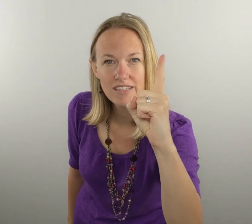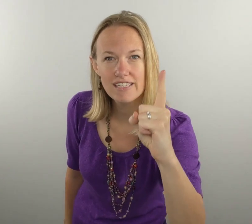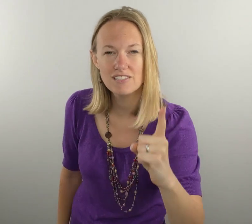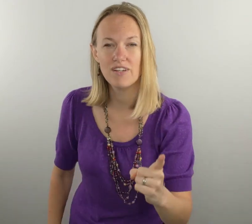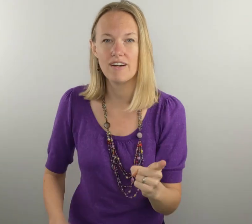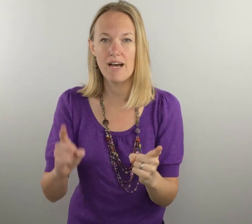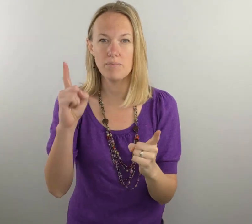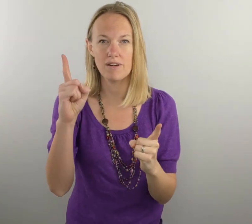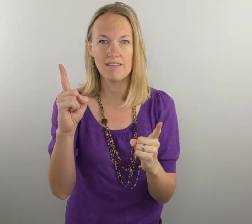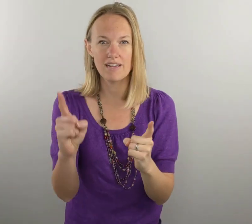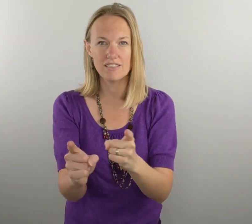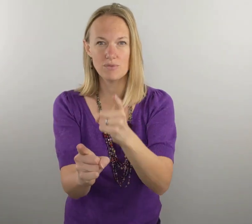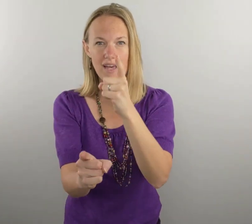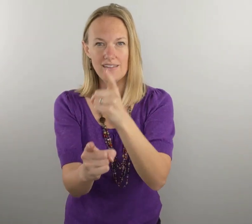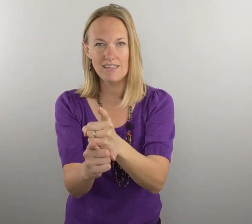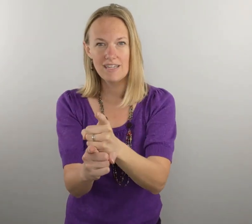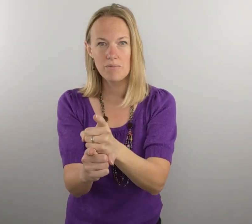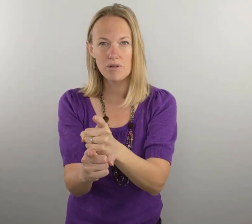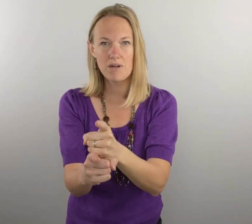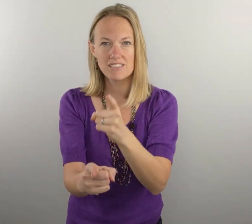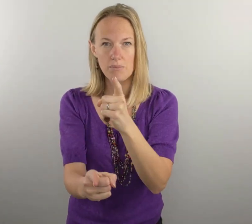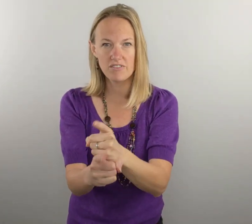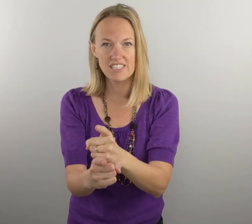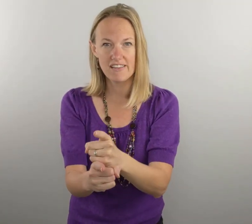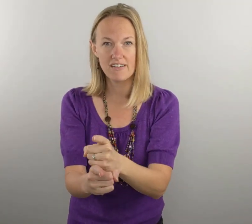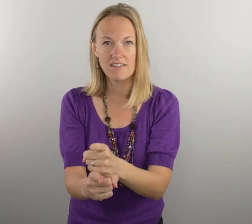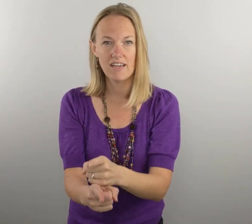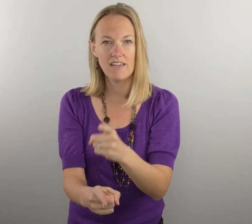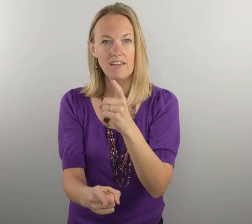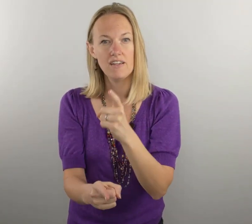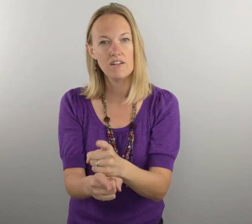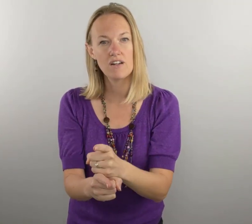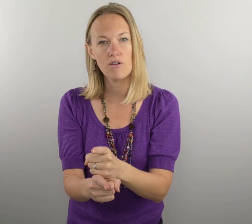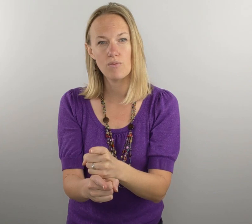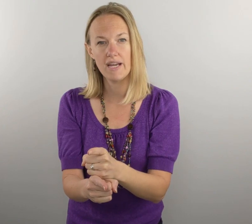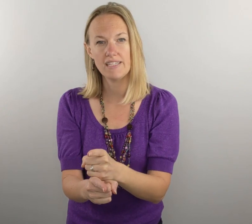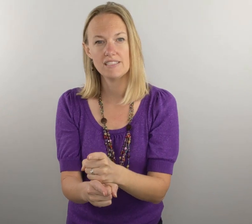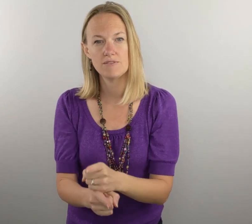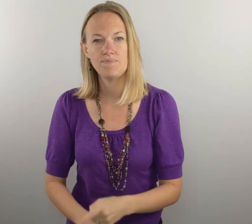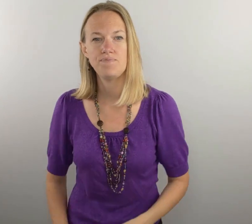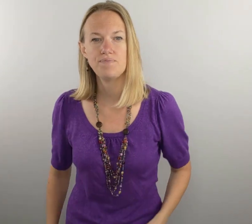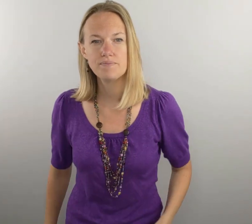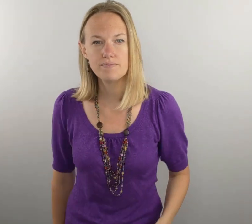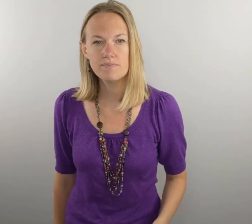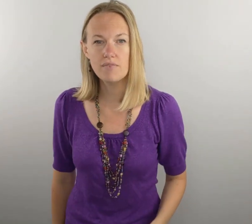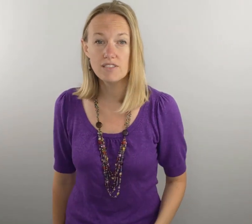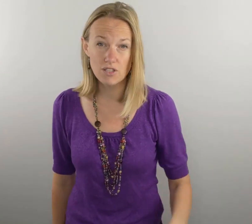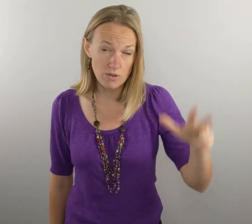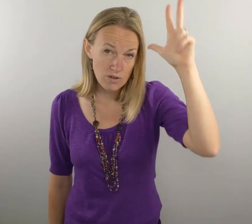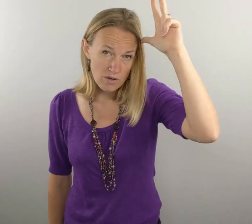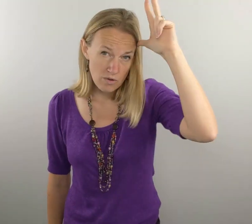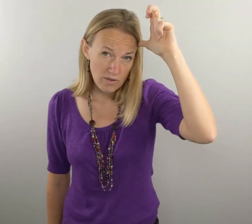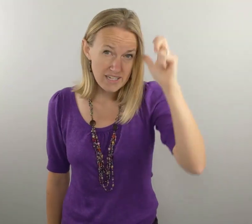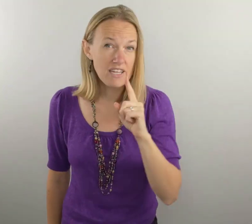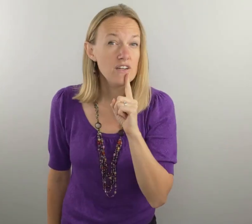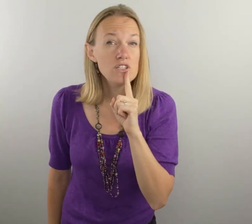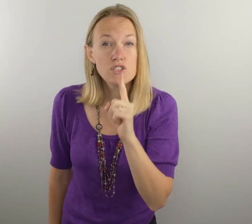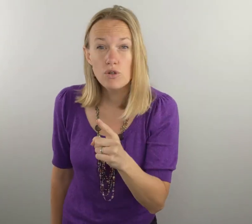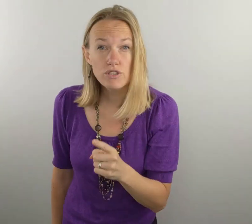index finger up, your other hand as well, and put them on top of each other, okay? You're not right. So when he told